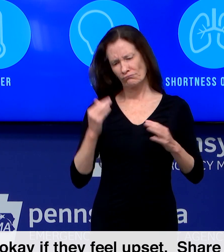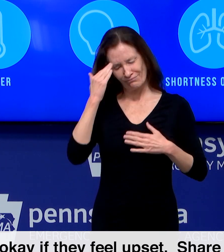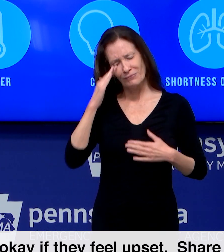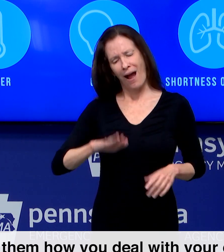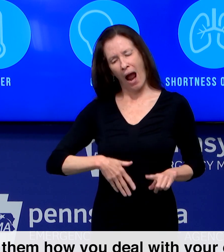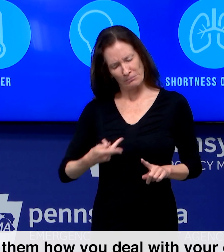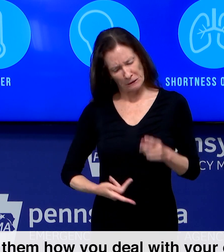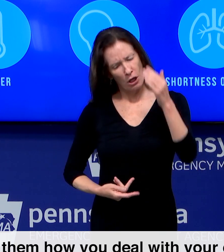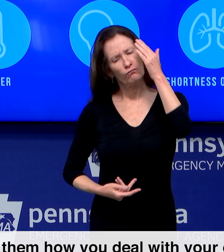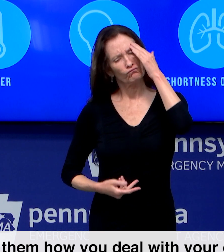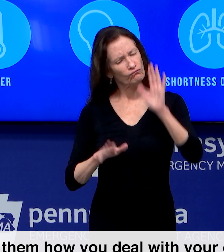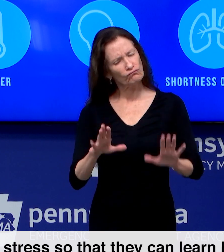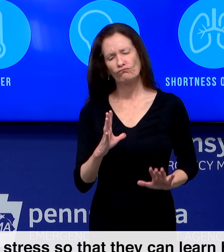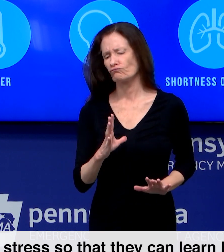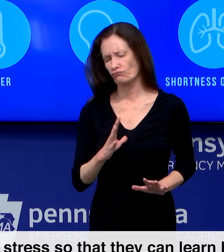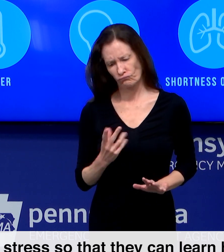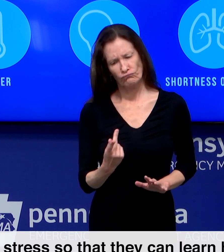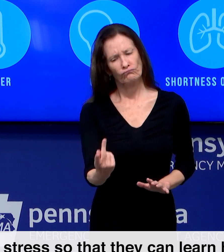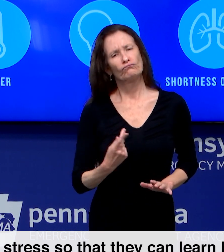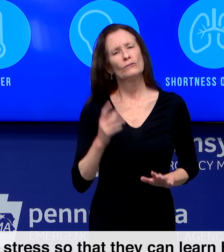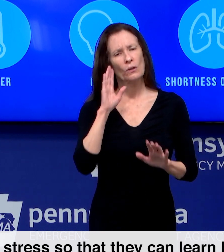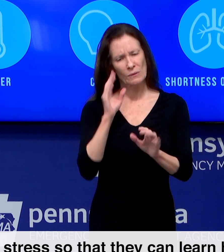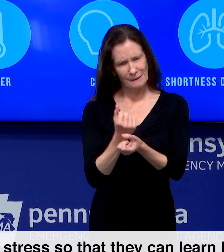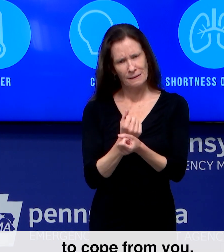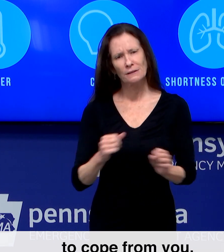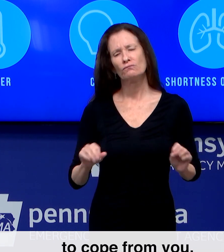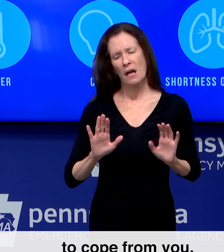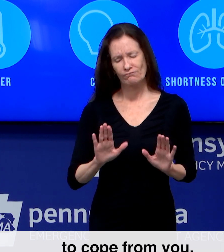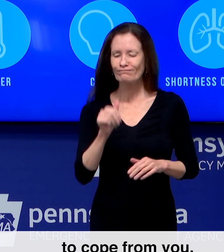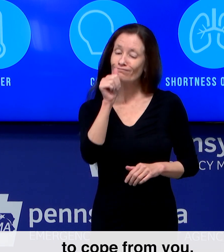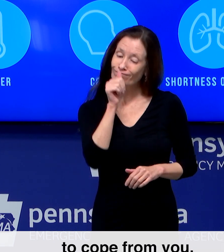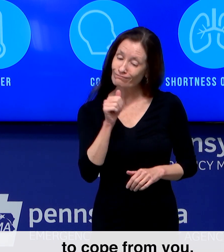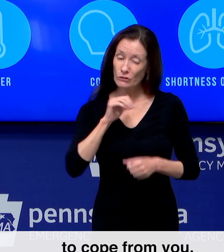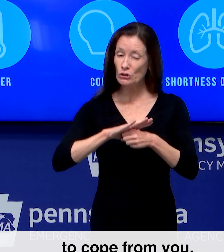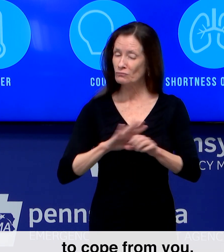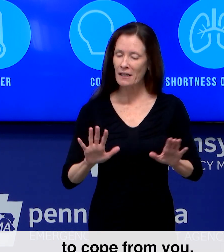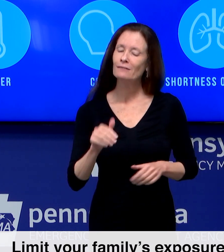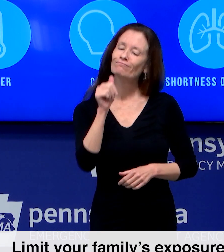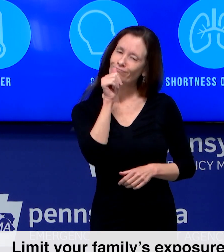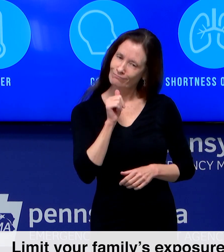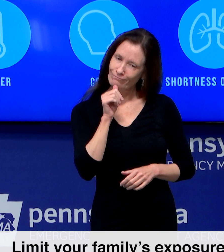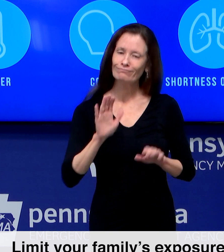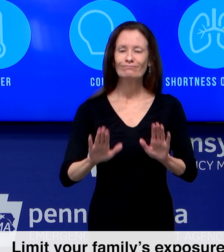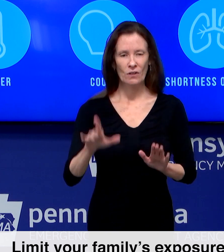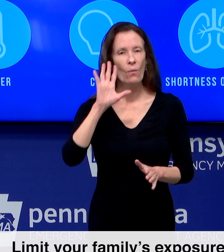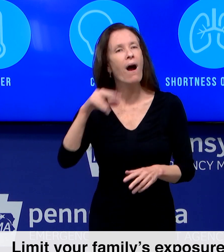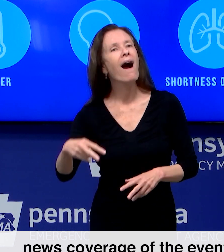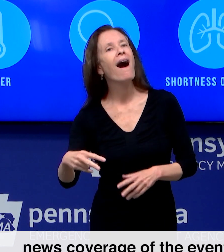Share with them how you deal with your own stress so that they can learn how to cope from you. Limit your family's exposure to news